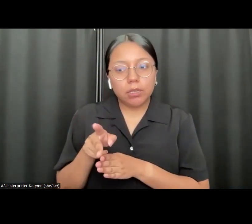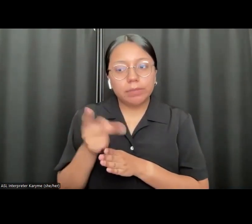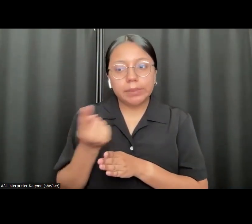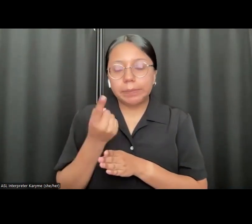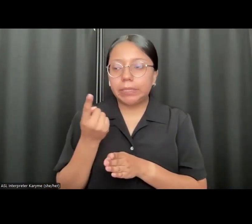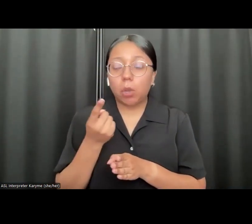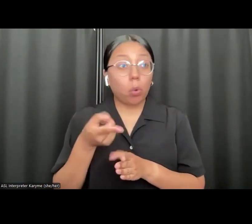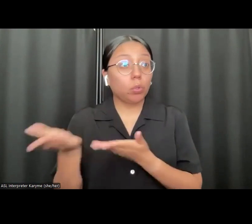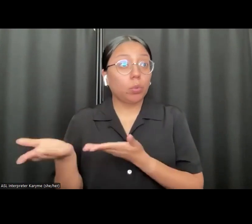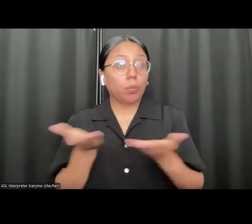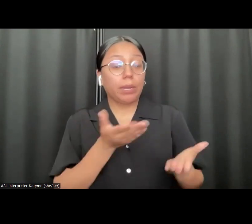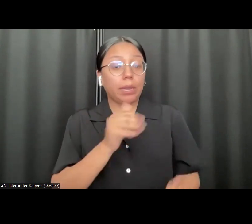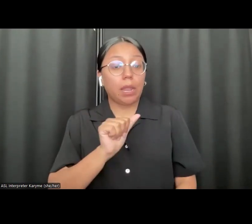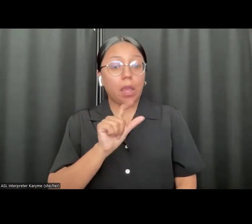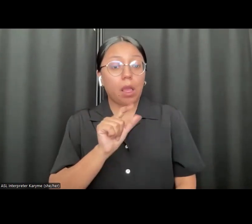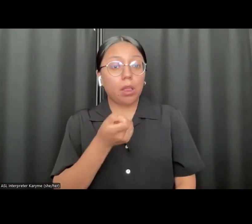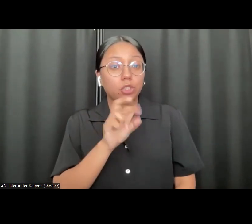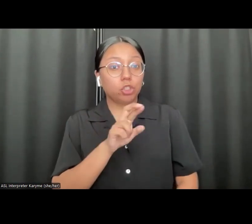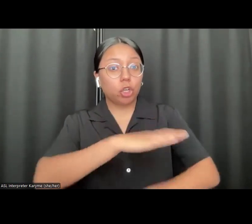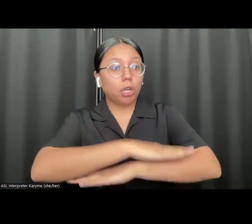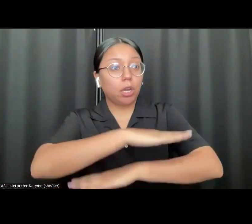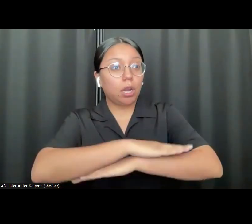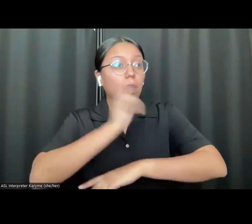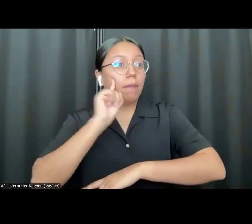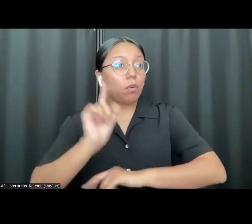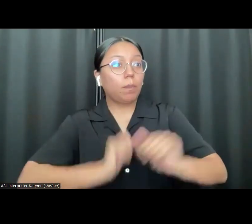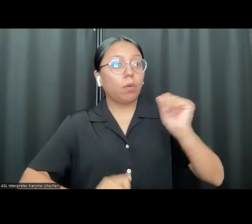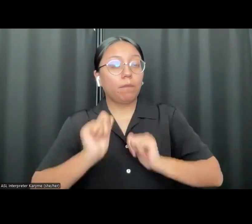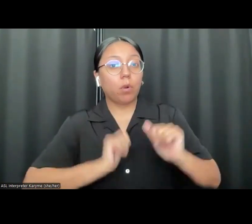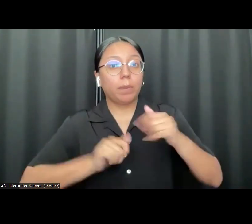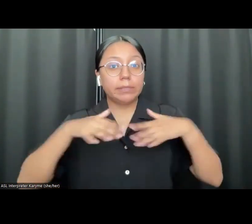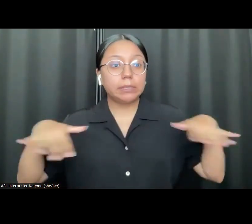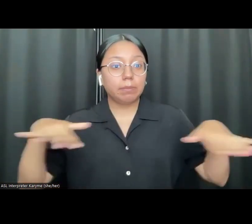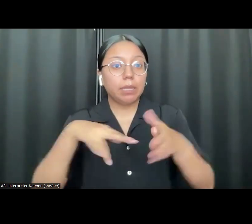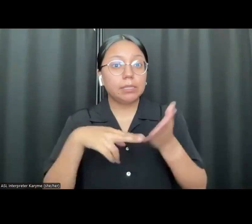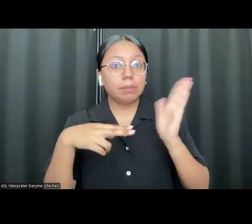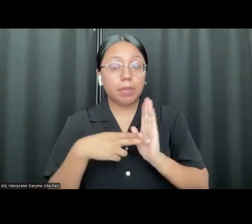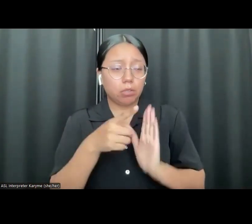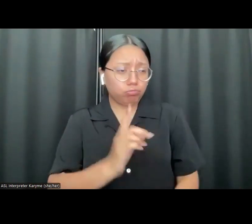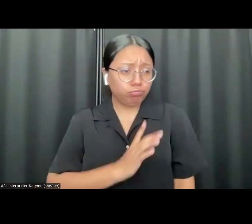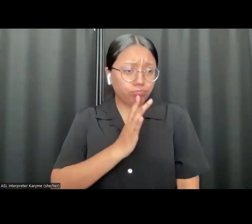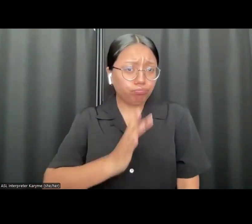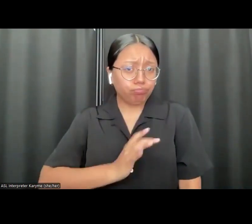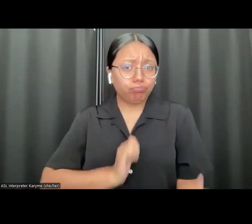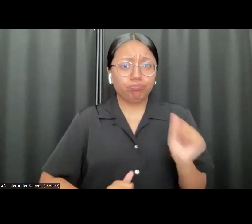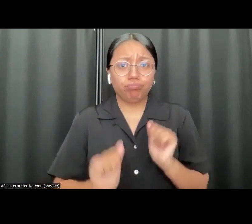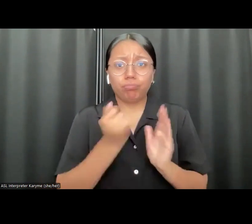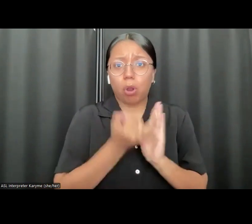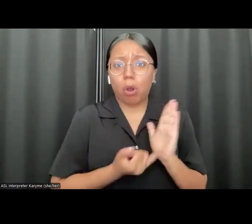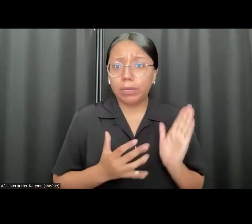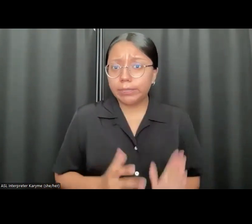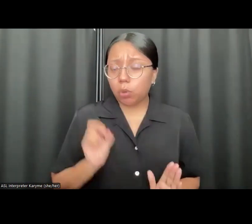performance space? That's cute. Is that you being a schmancy professional artist, or is that you just putting some shit on a table? Is that real